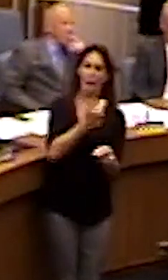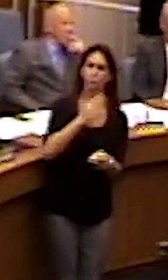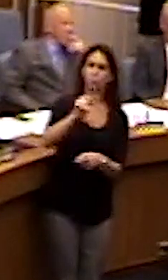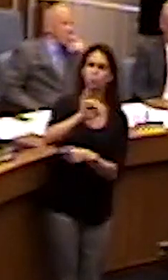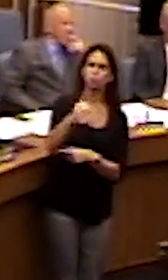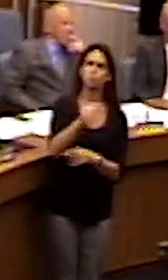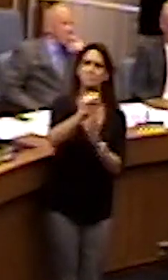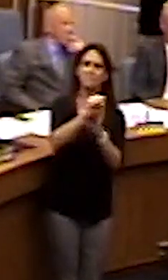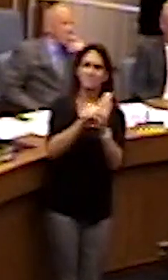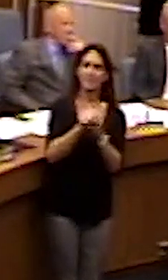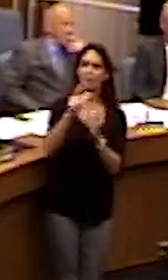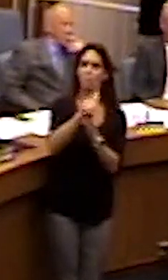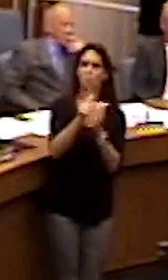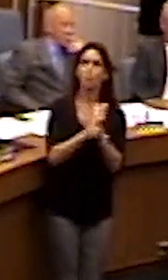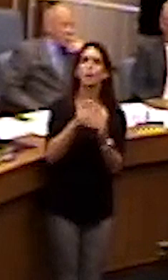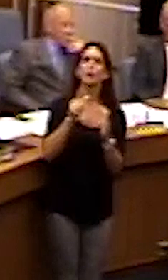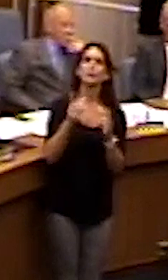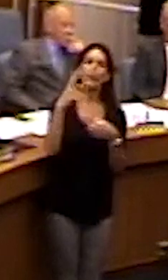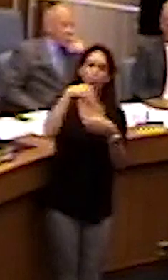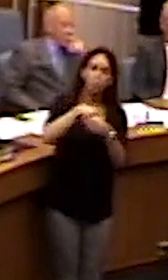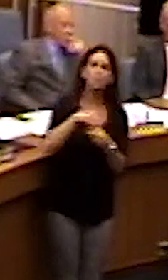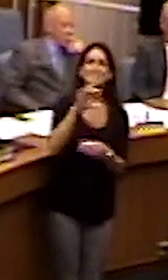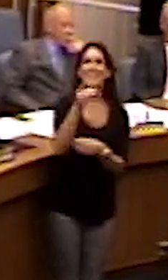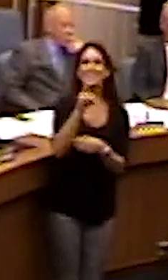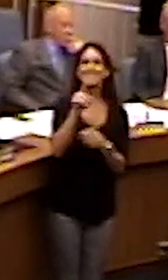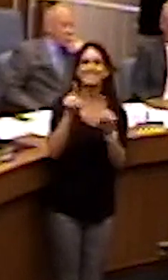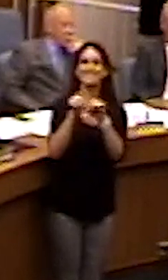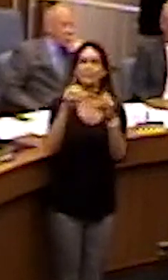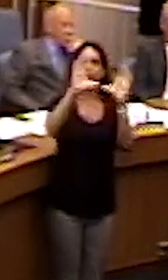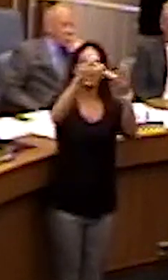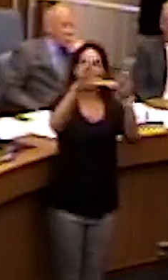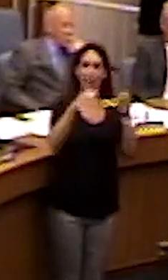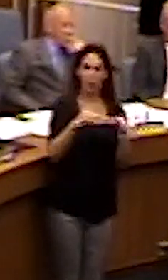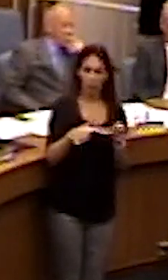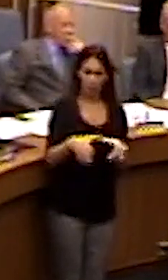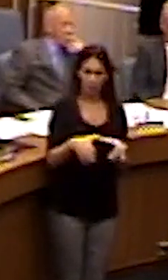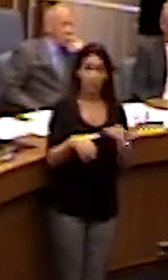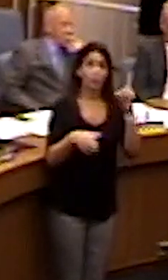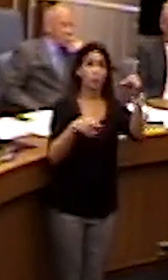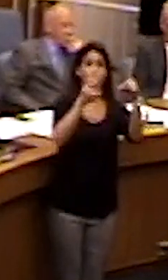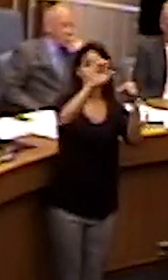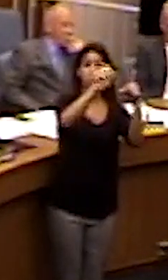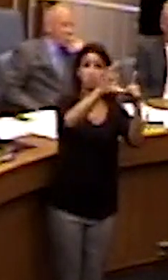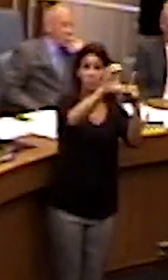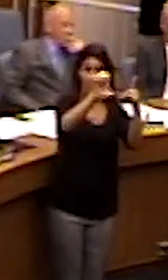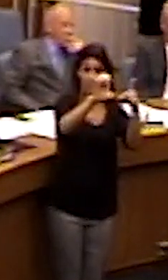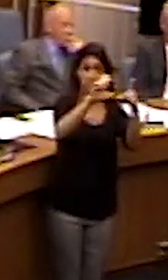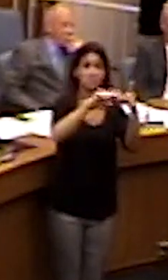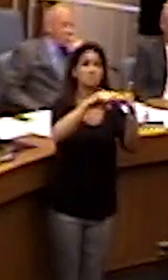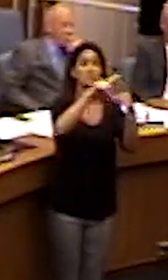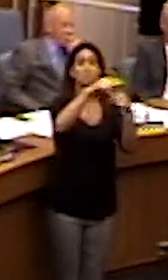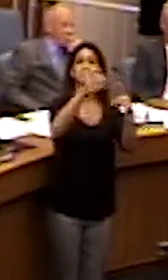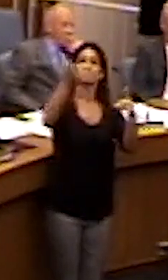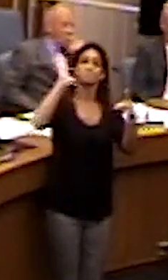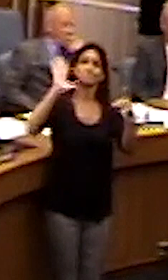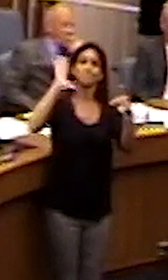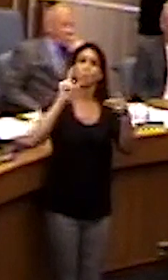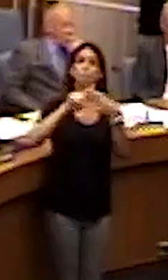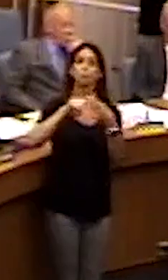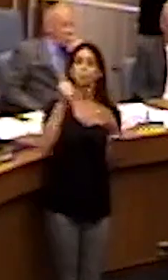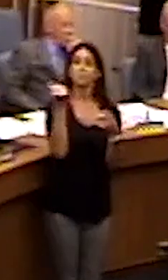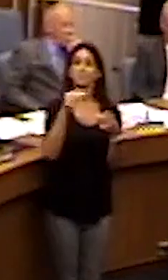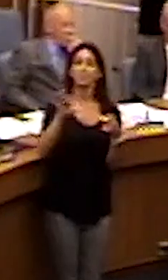law covers about 18 categories. Race was the first category, going all the way back to